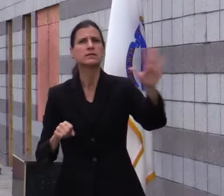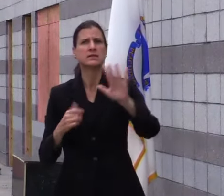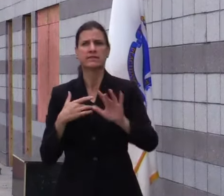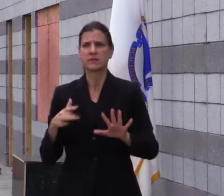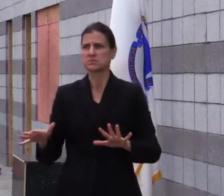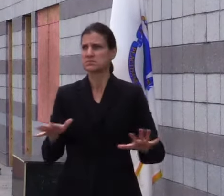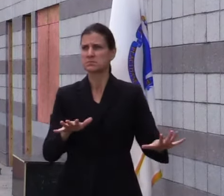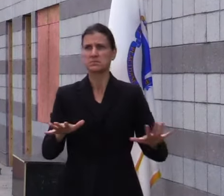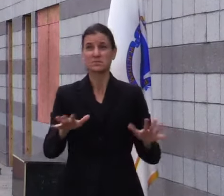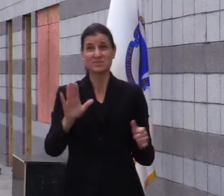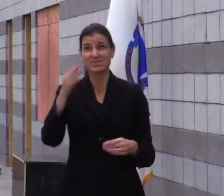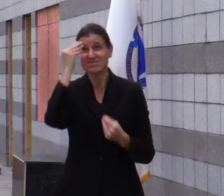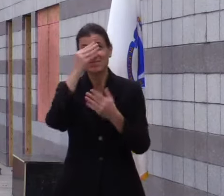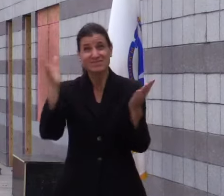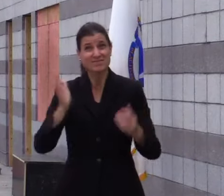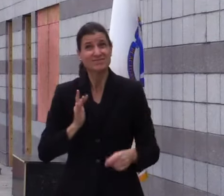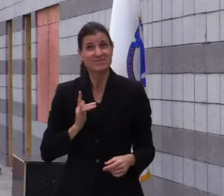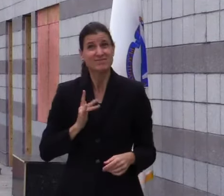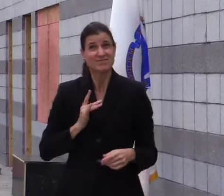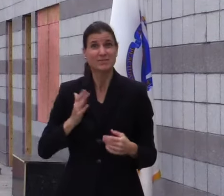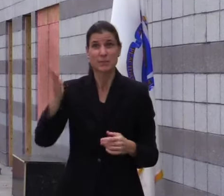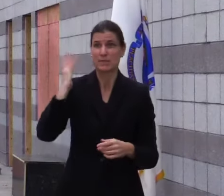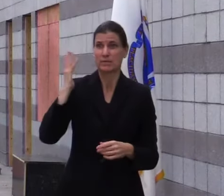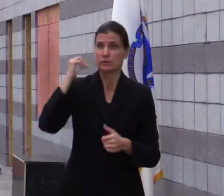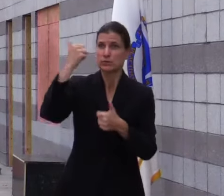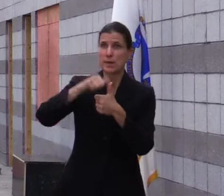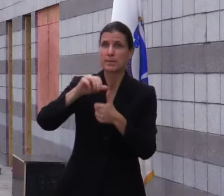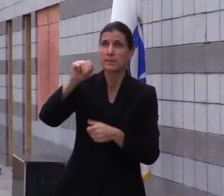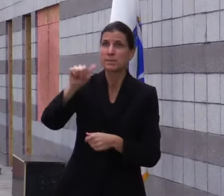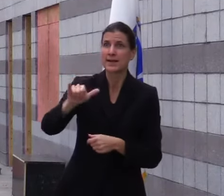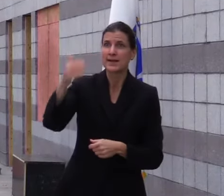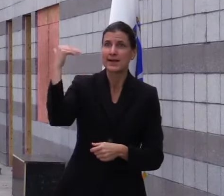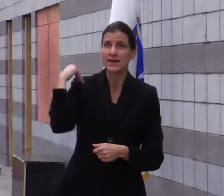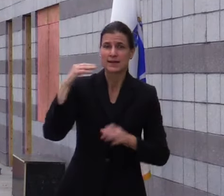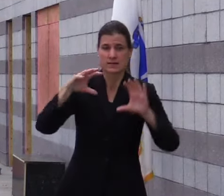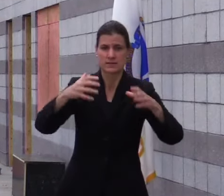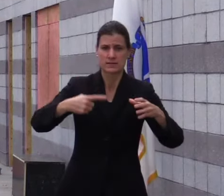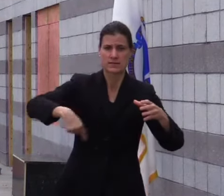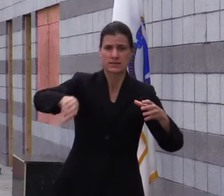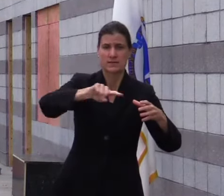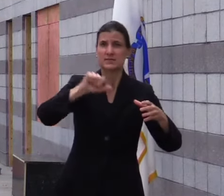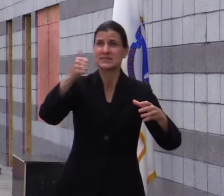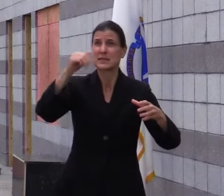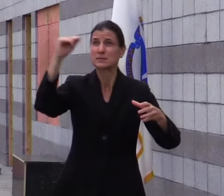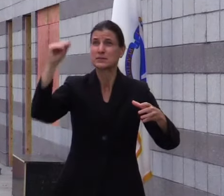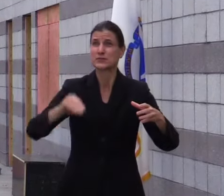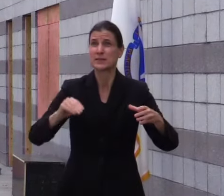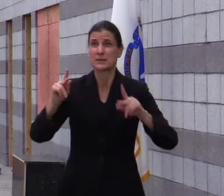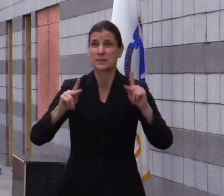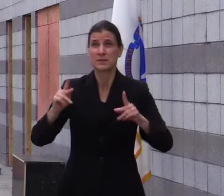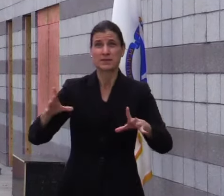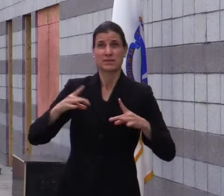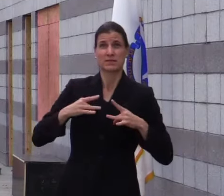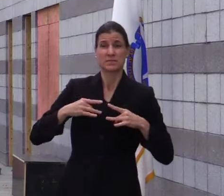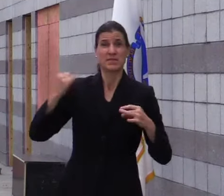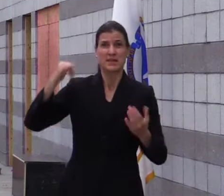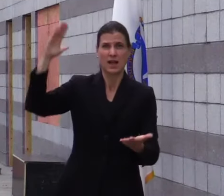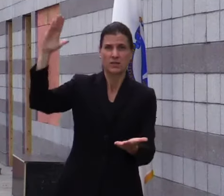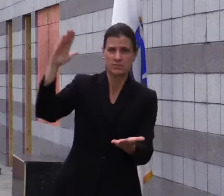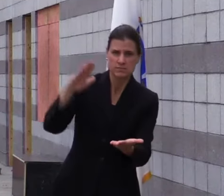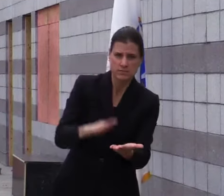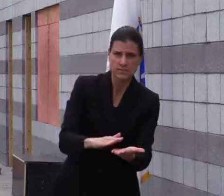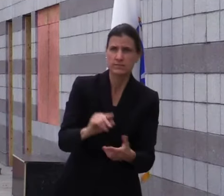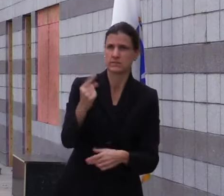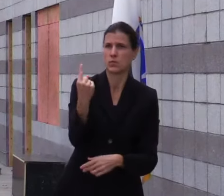down, down, down, down as we continued to open to the point where we've been at or below 1% now for the better part of the past 2 or 3